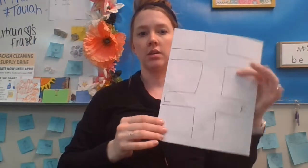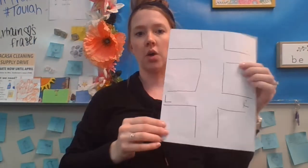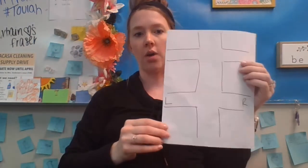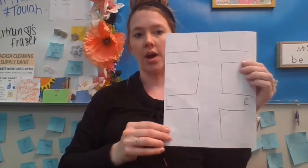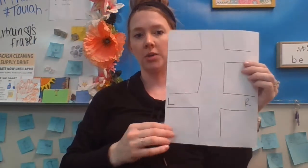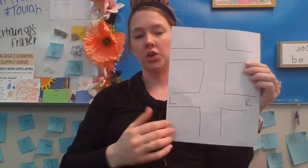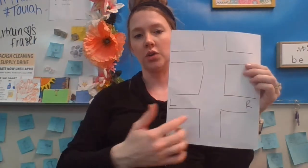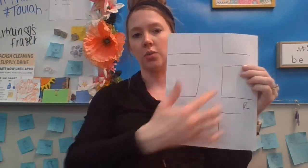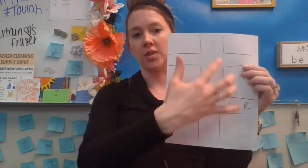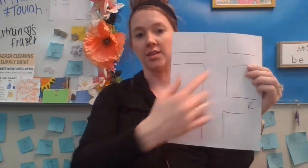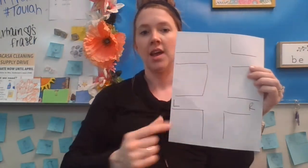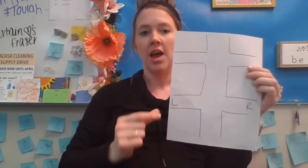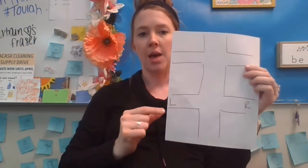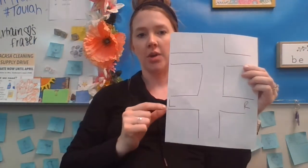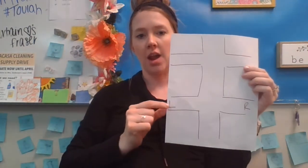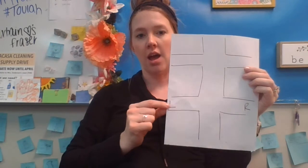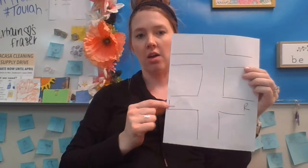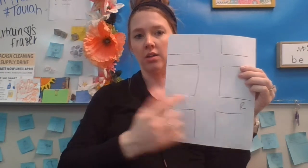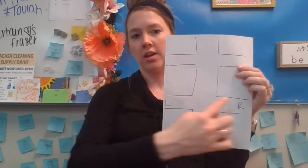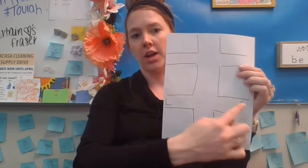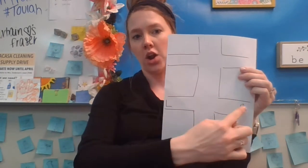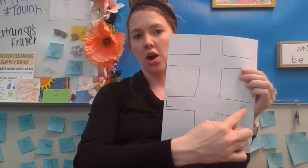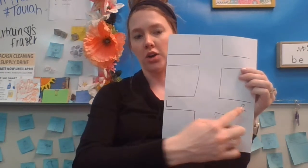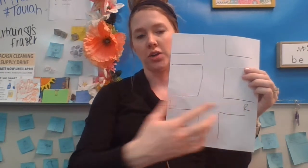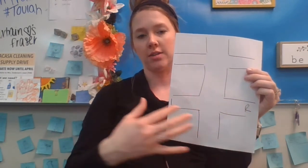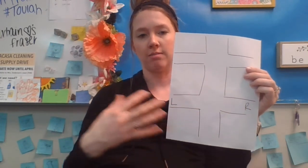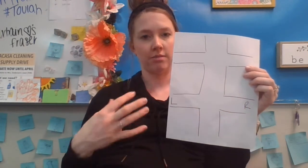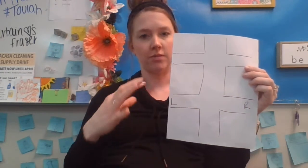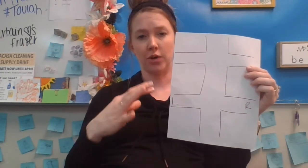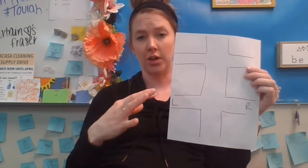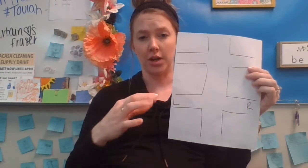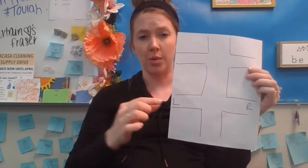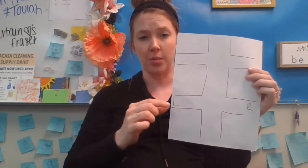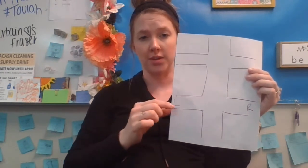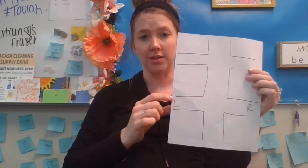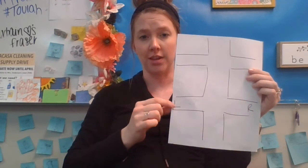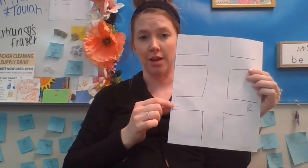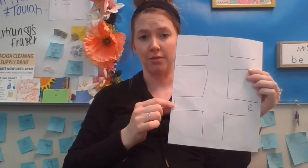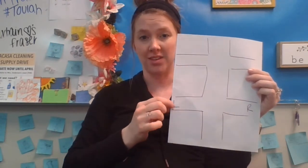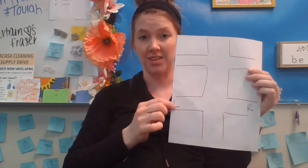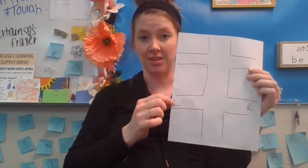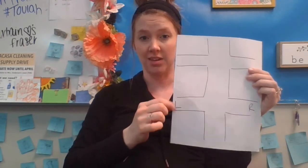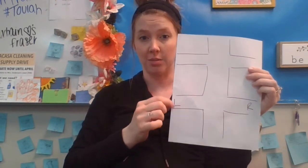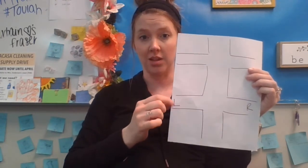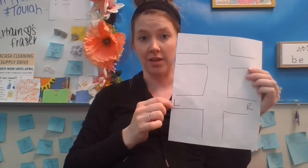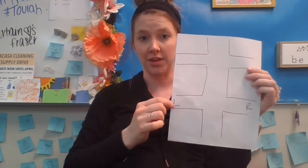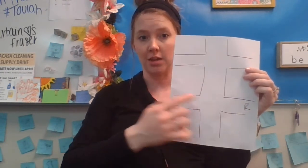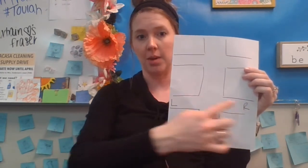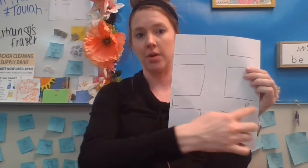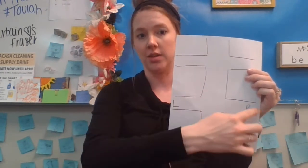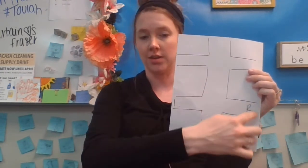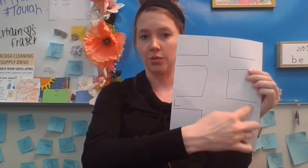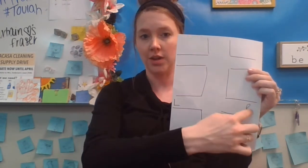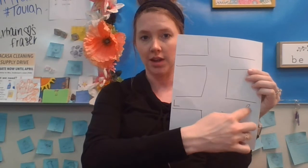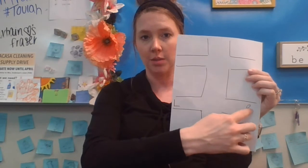So I'm going to show you with this. I put an L and an R just for clarity purposes. Left. This is going to be the left side of the paper, and this is the right side of the